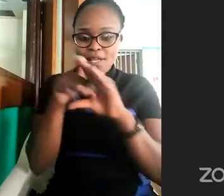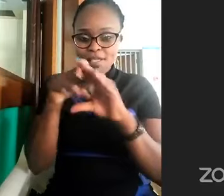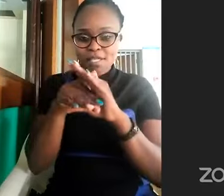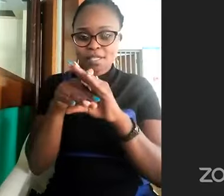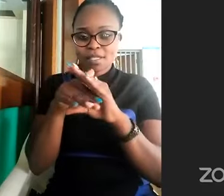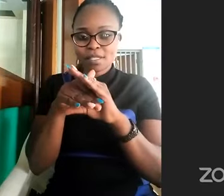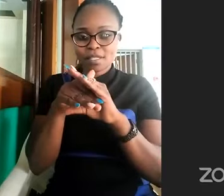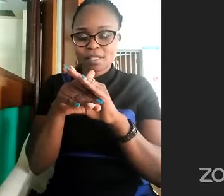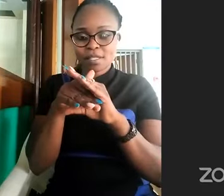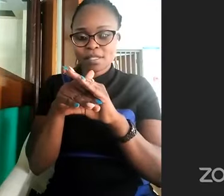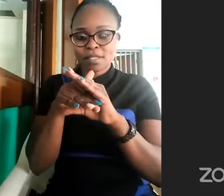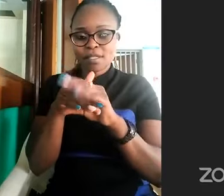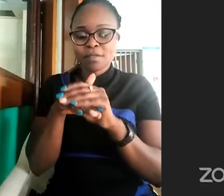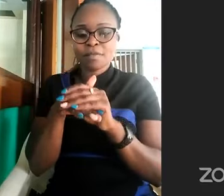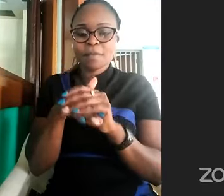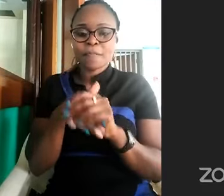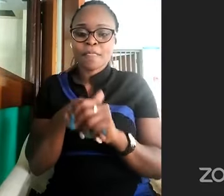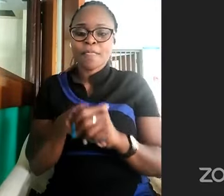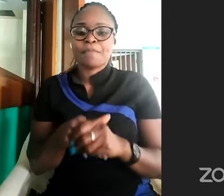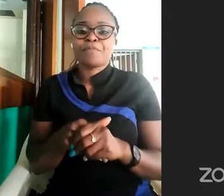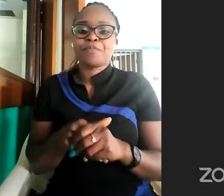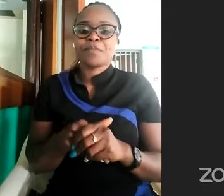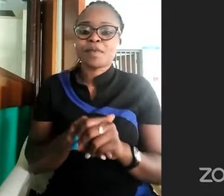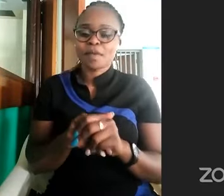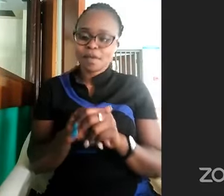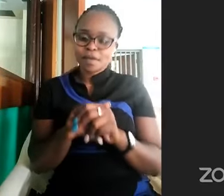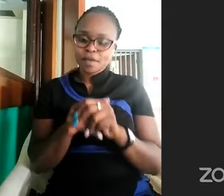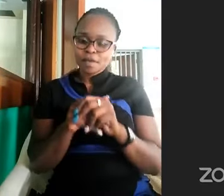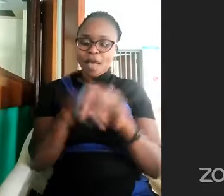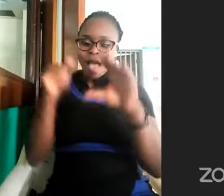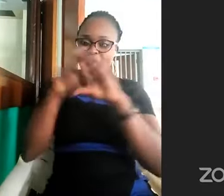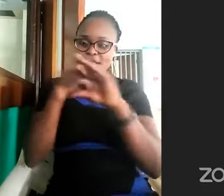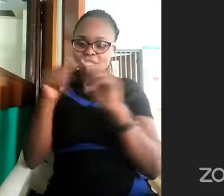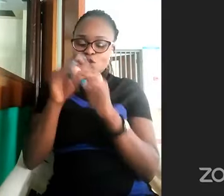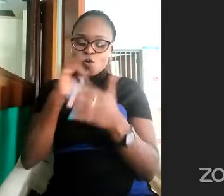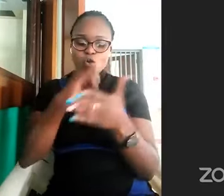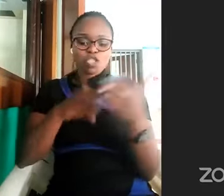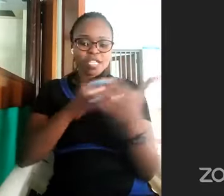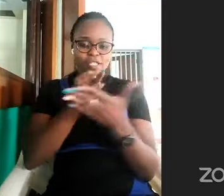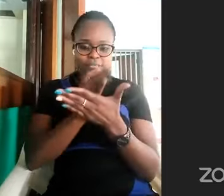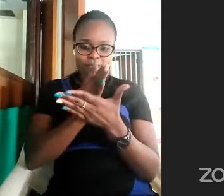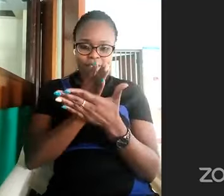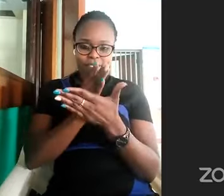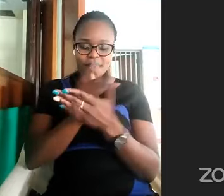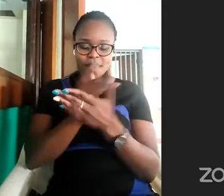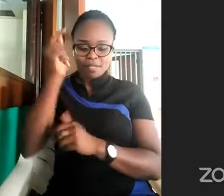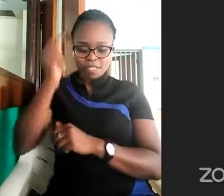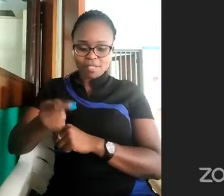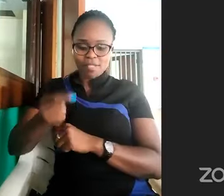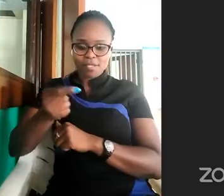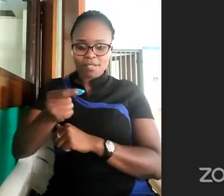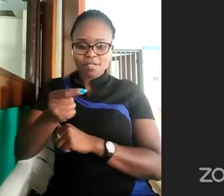This point is say about the access to justice. Legal system may tied by